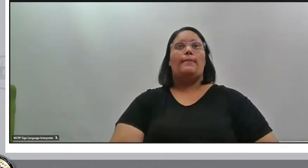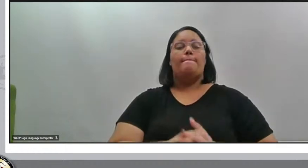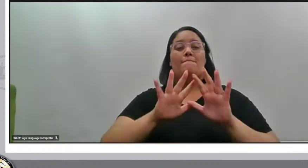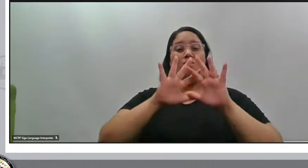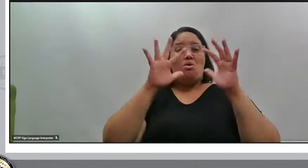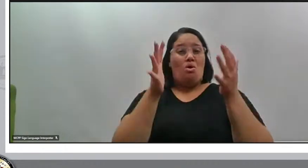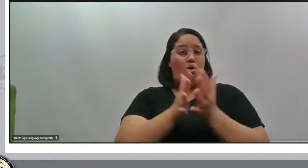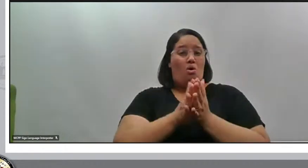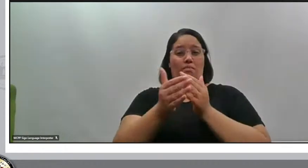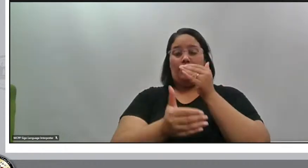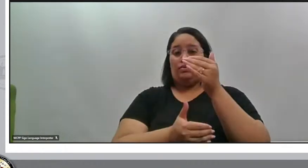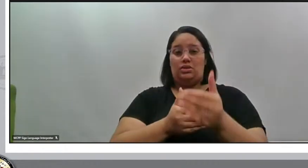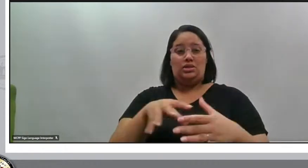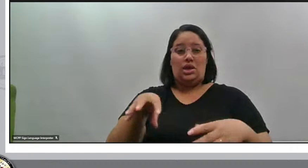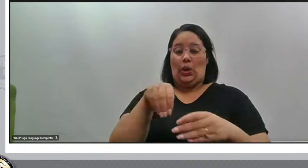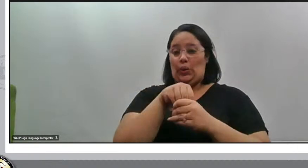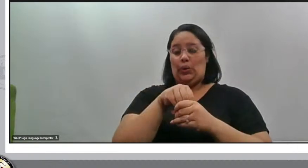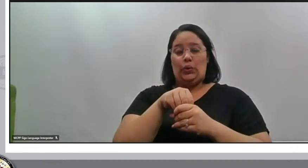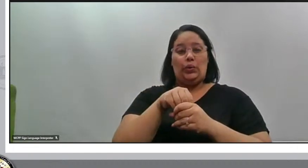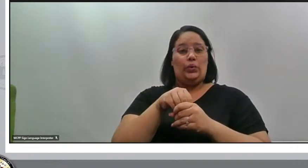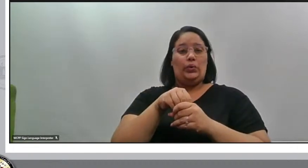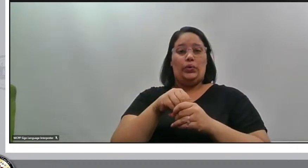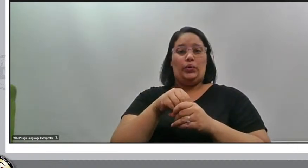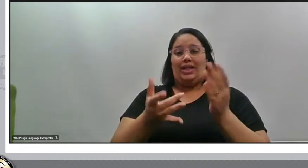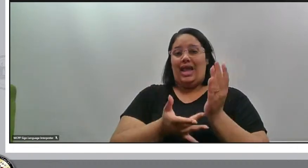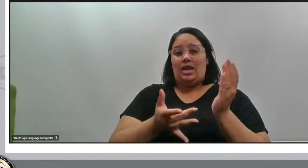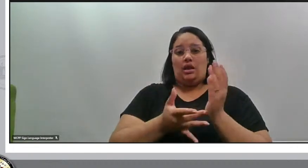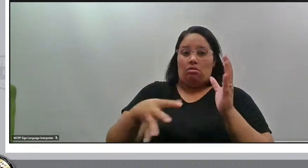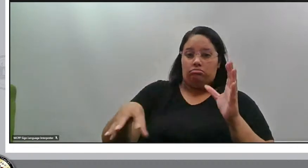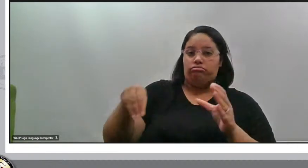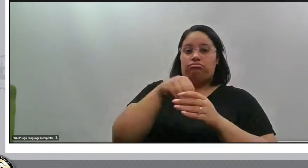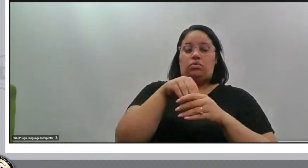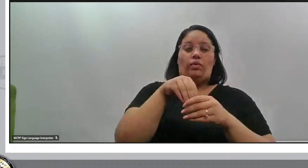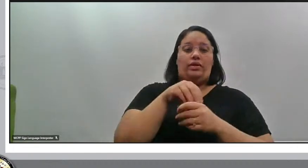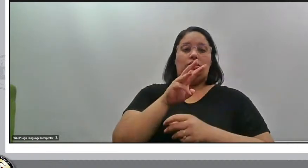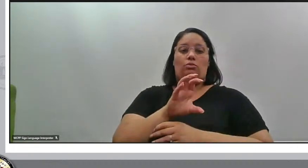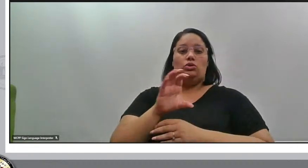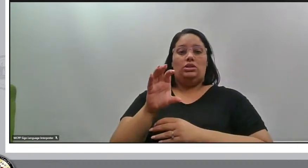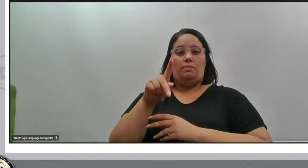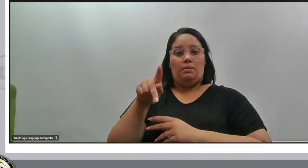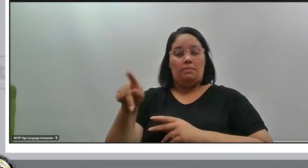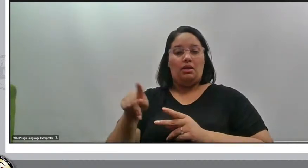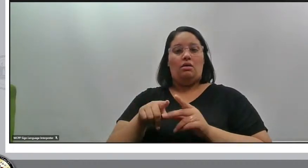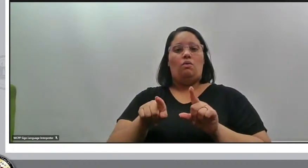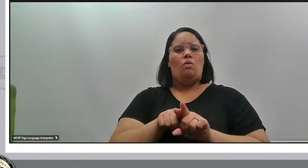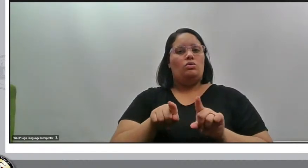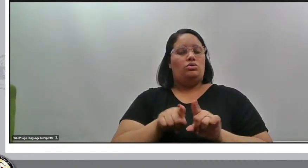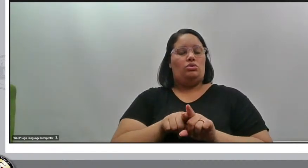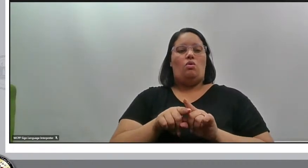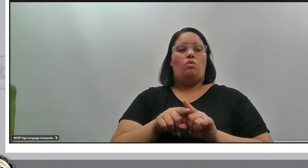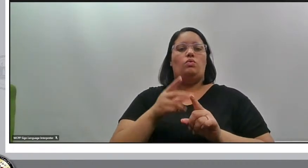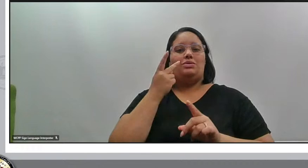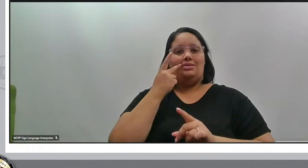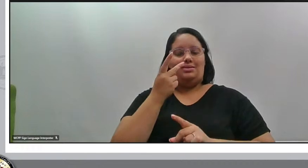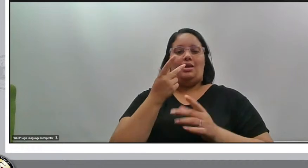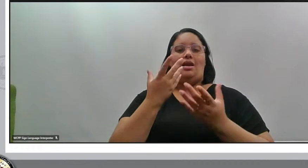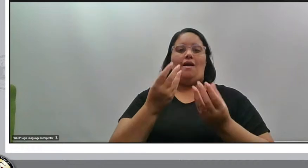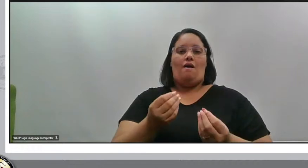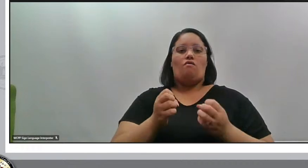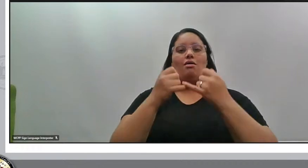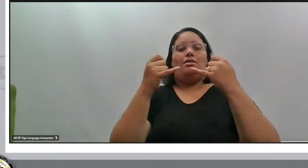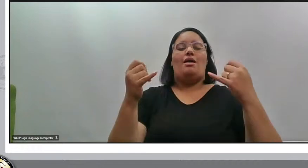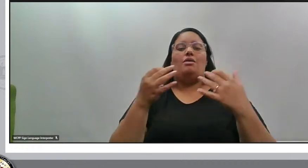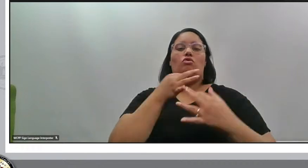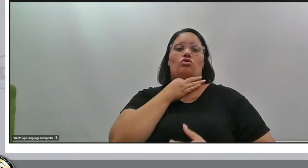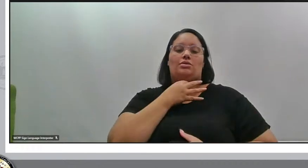process, including digitalization within the WCPP, also comes increased cyber risk. And